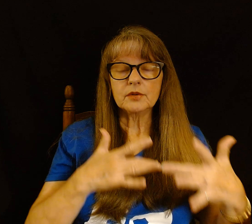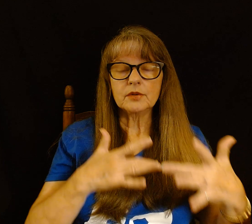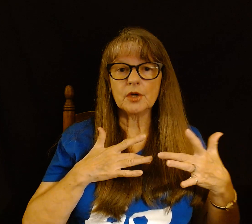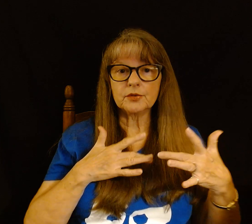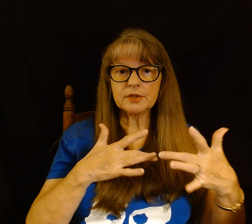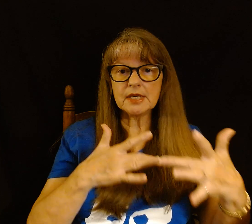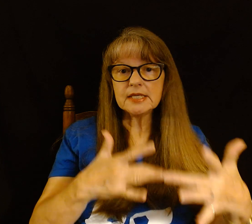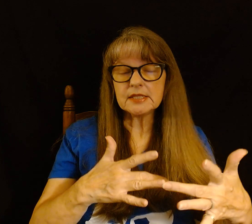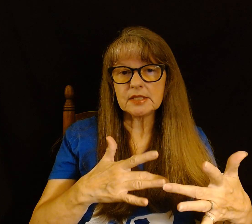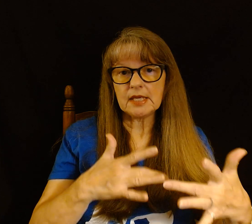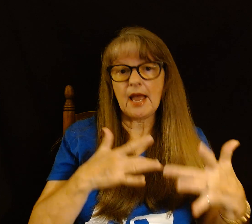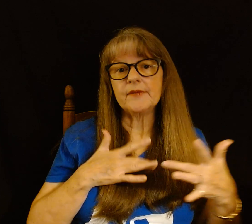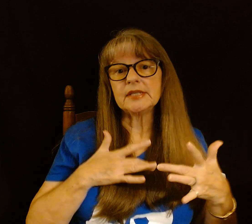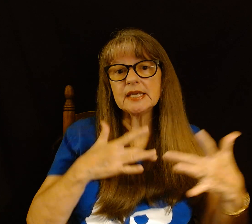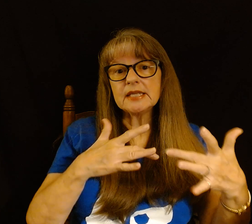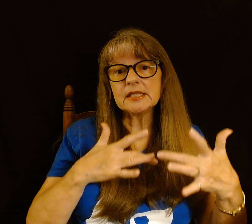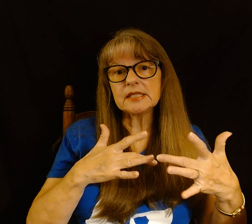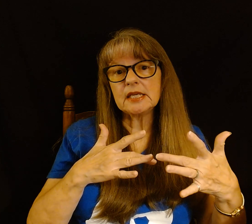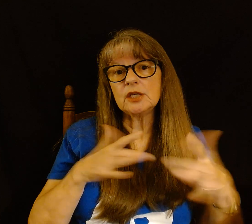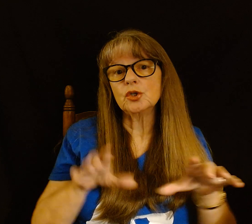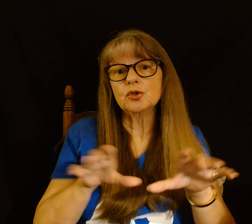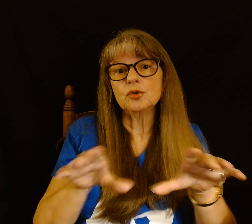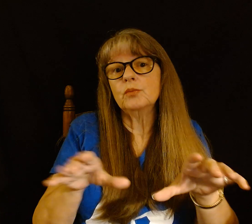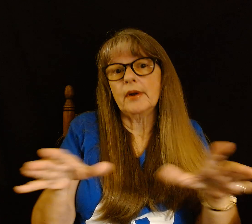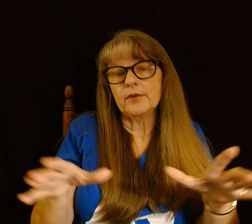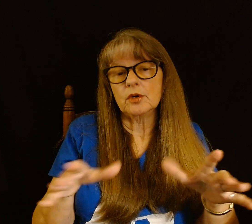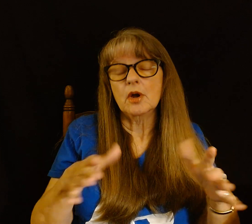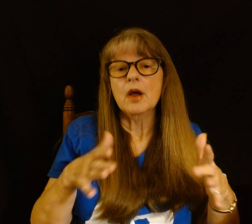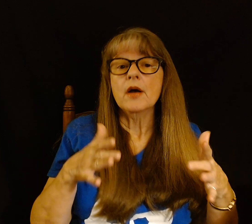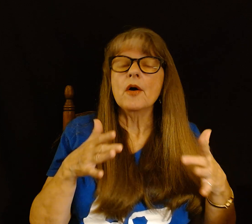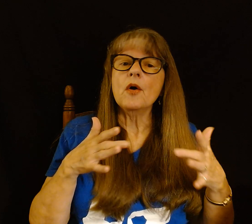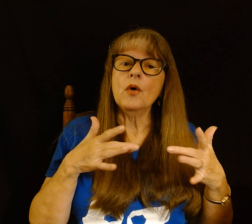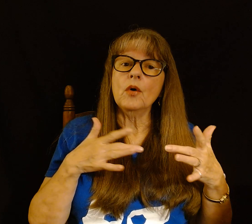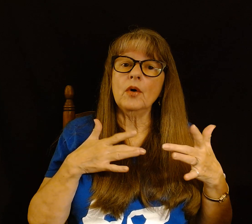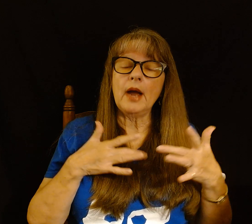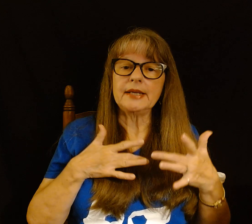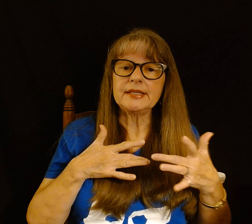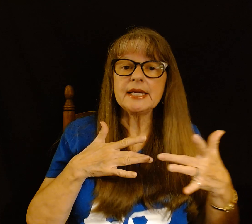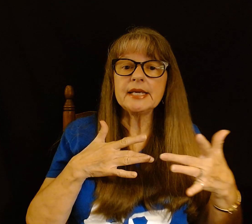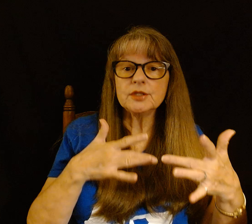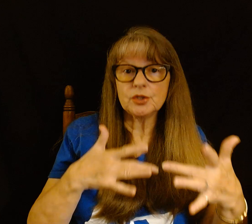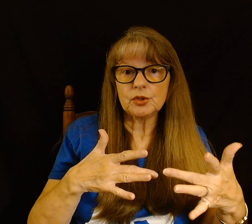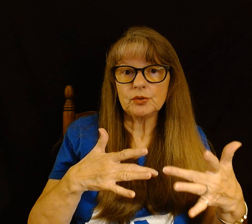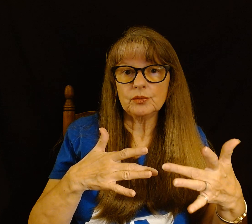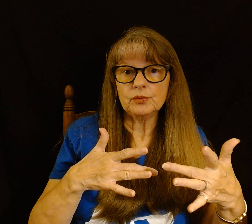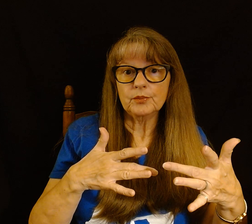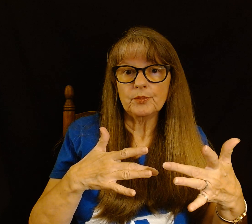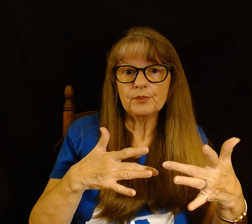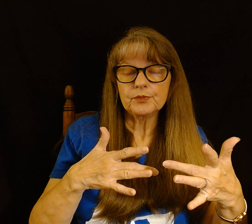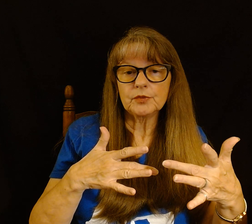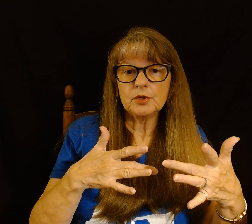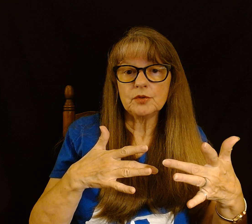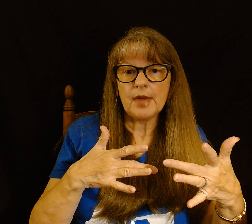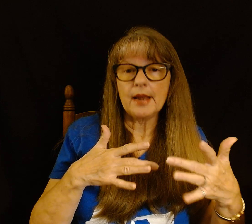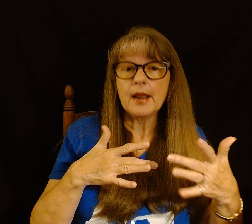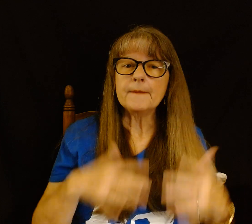So tendency, I have a tendency to do whatever, or I tend to do that. But I